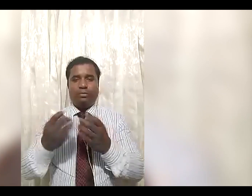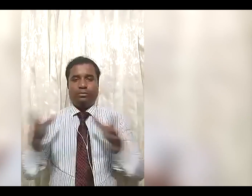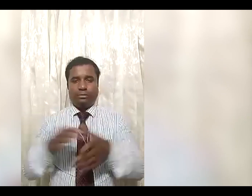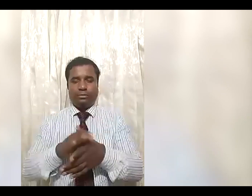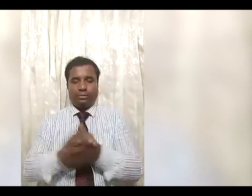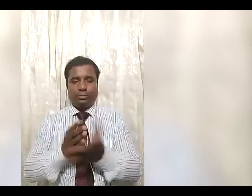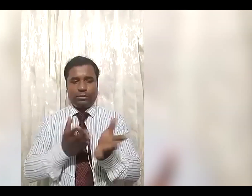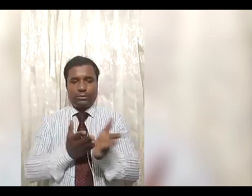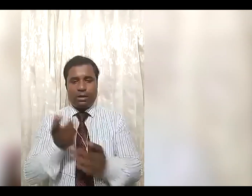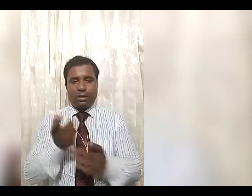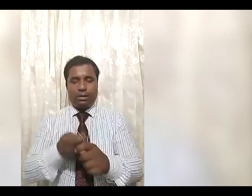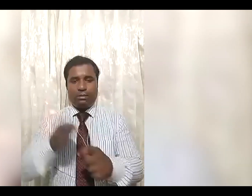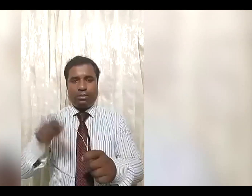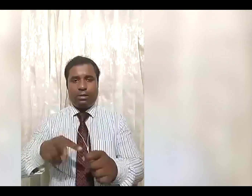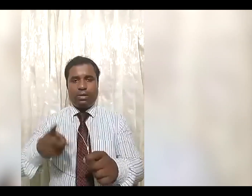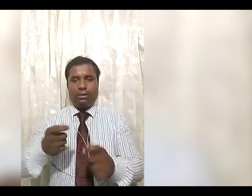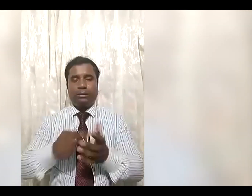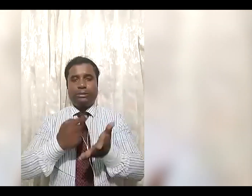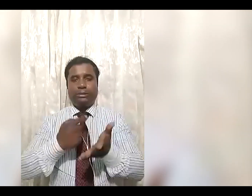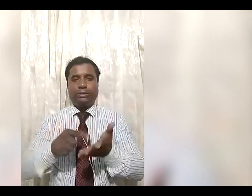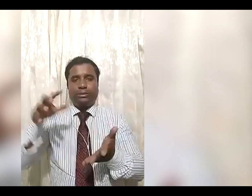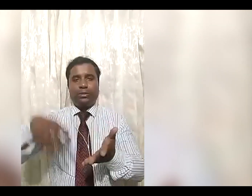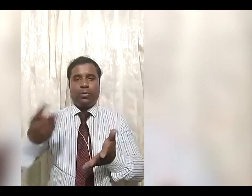United States or outside of the United States.